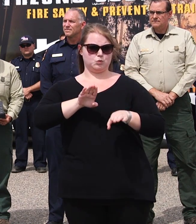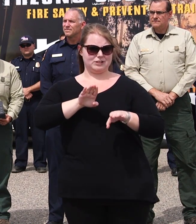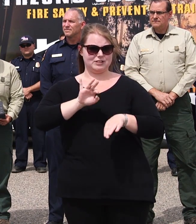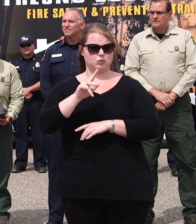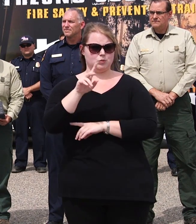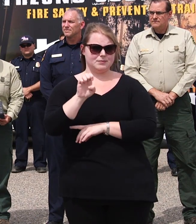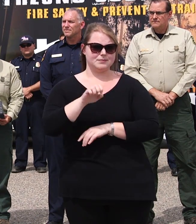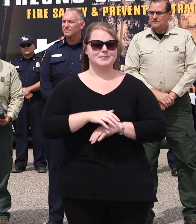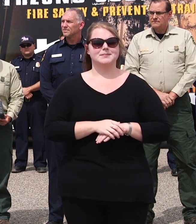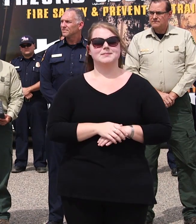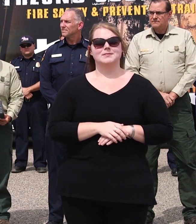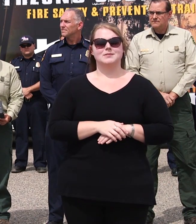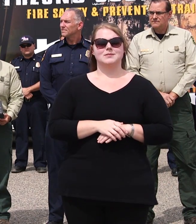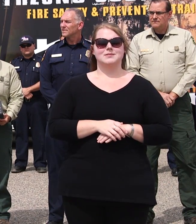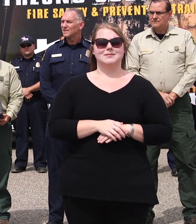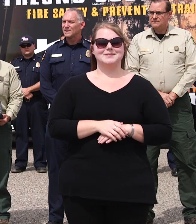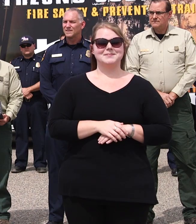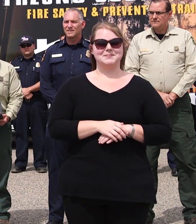over